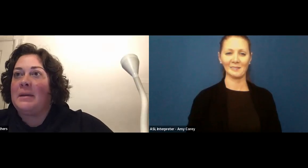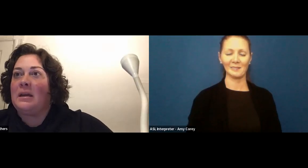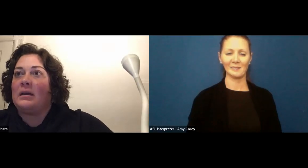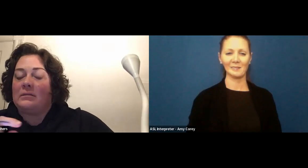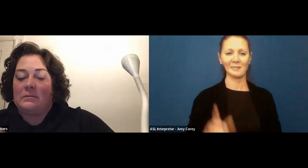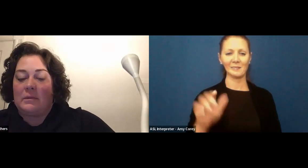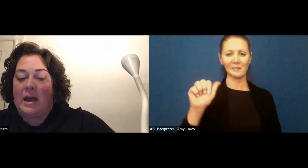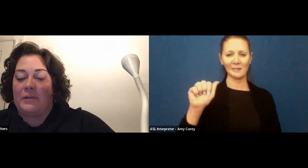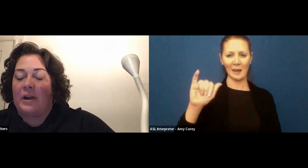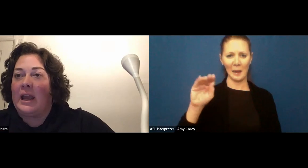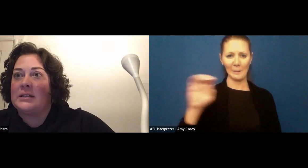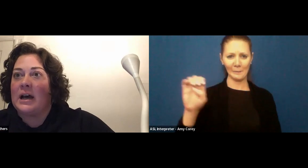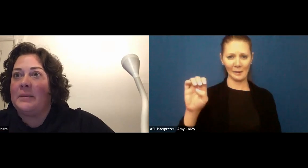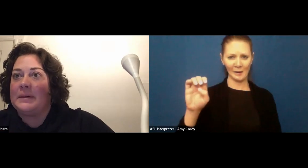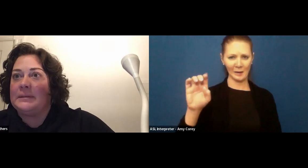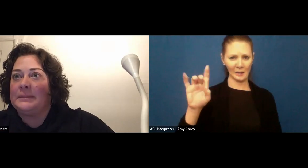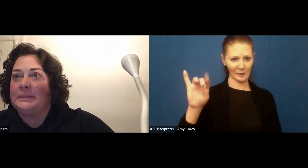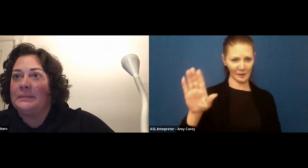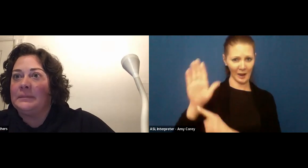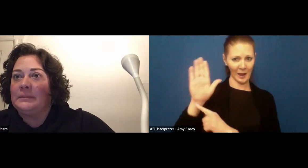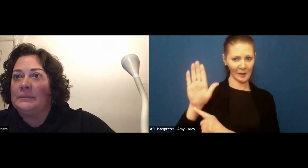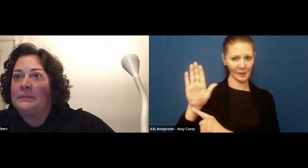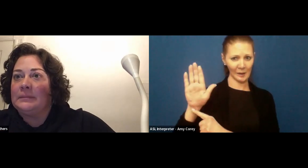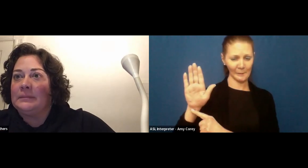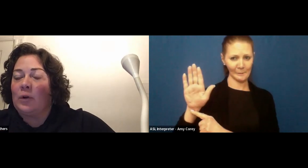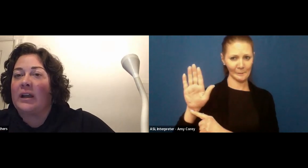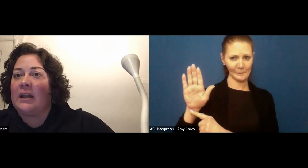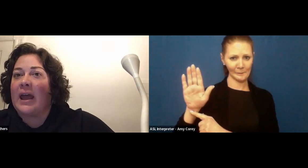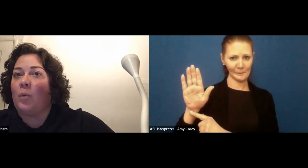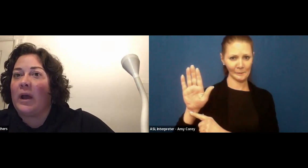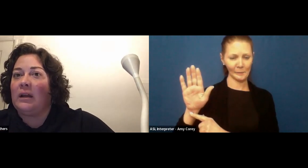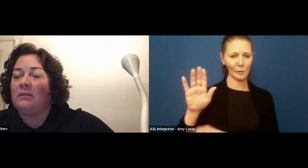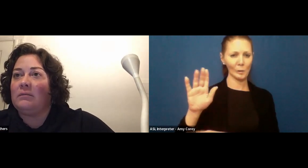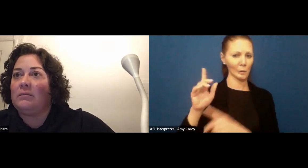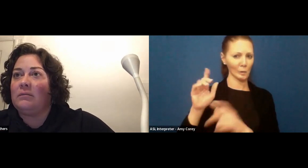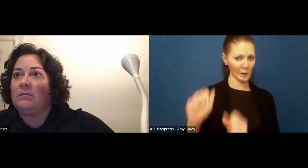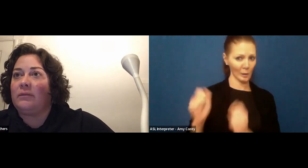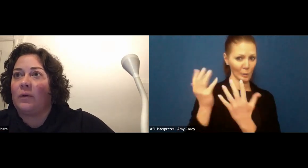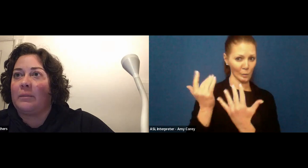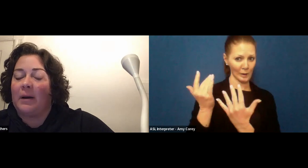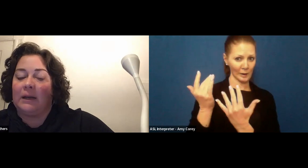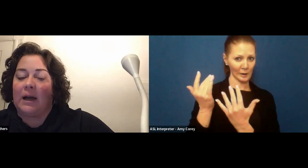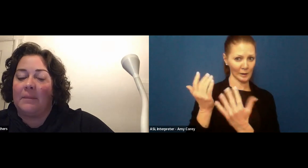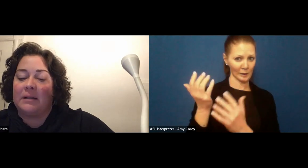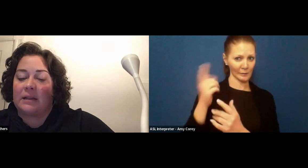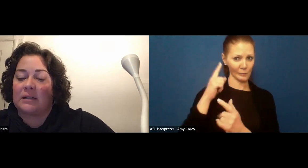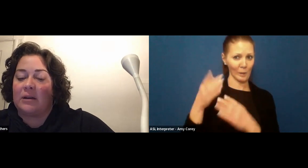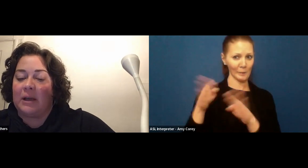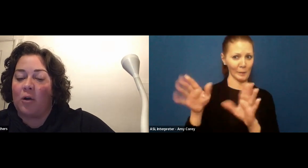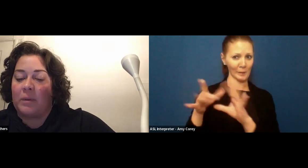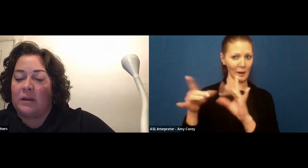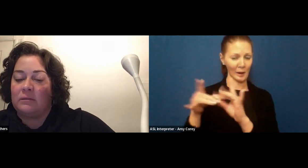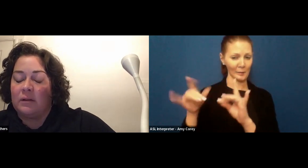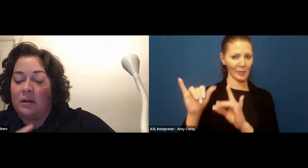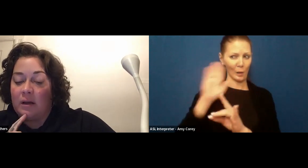did Amy have her hand up? Or can that wait for the public comments that's going to